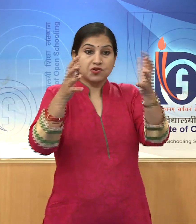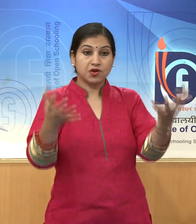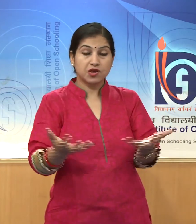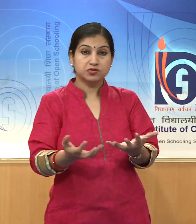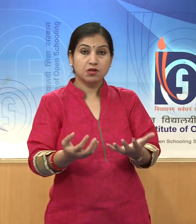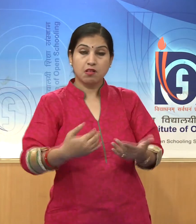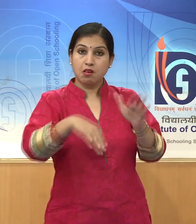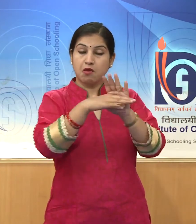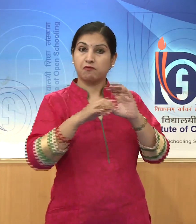internationally.